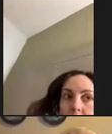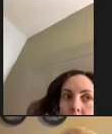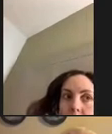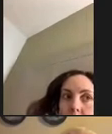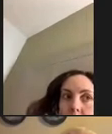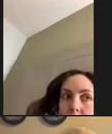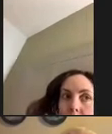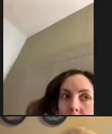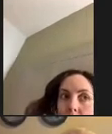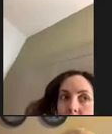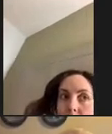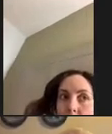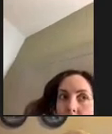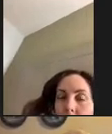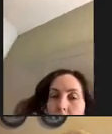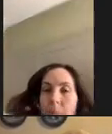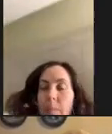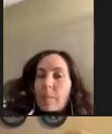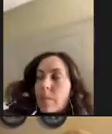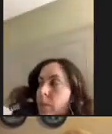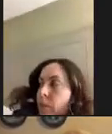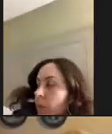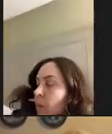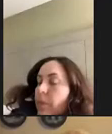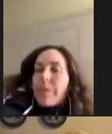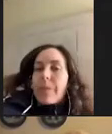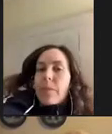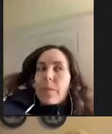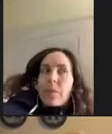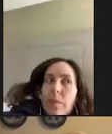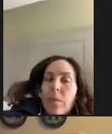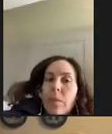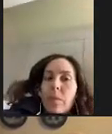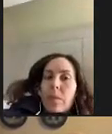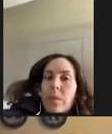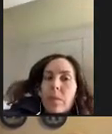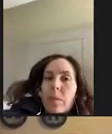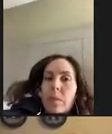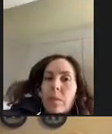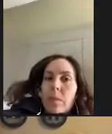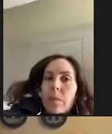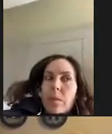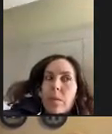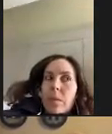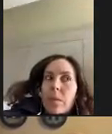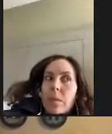have, do you have any hearing aids, cochlear implant, or FM system? Are you familiar with any of those?